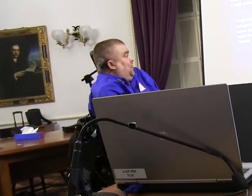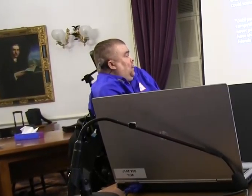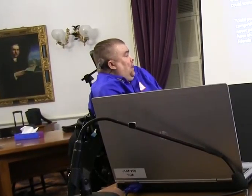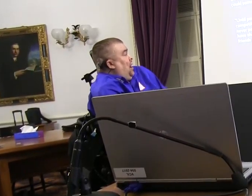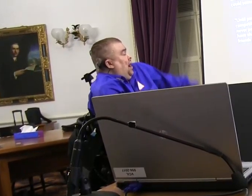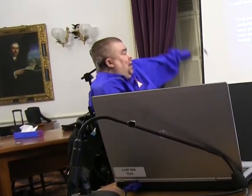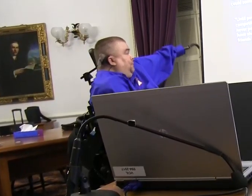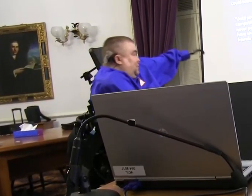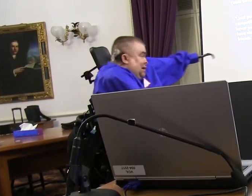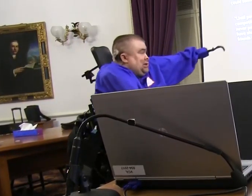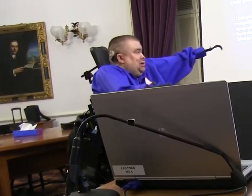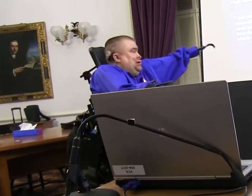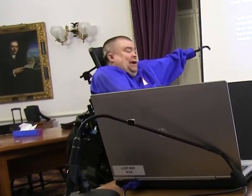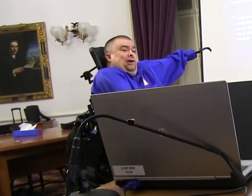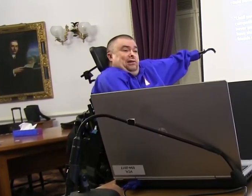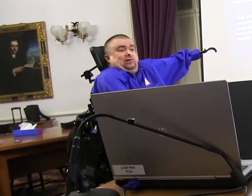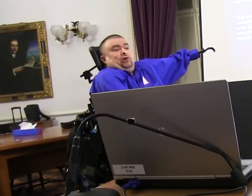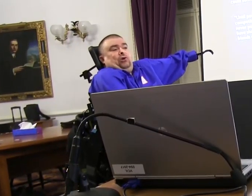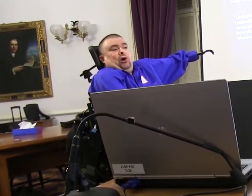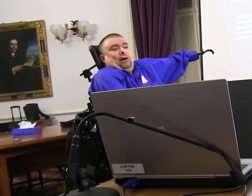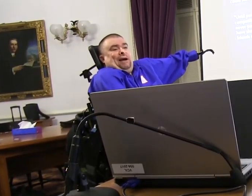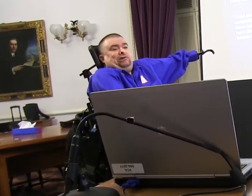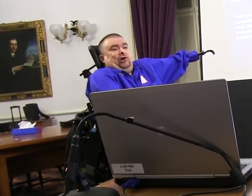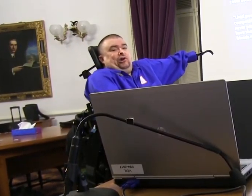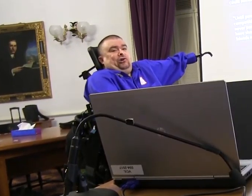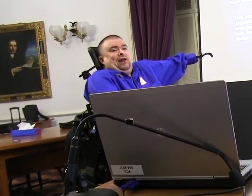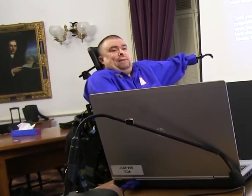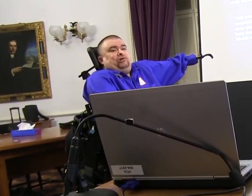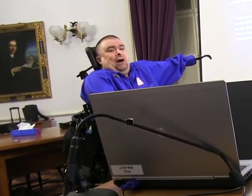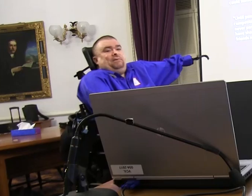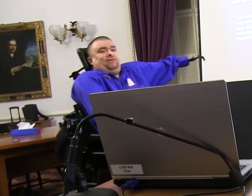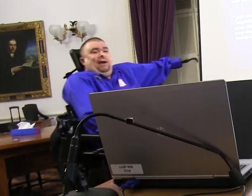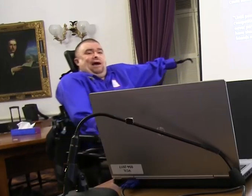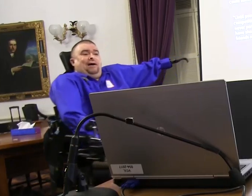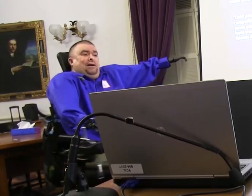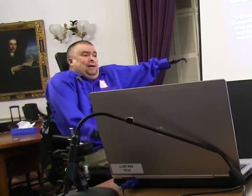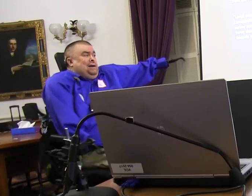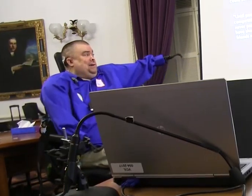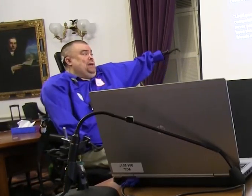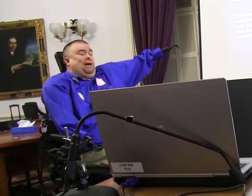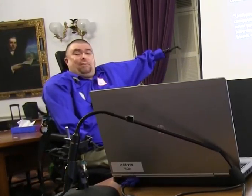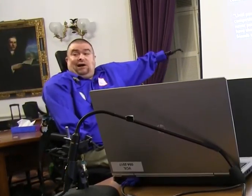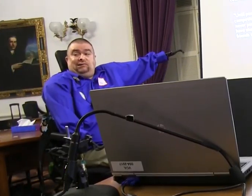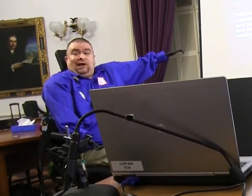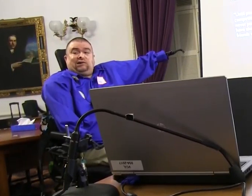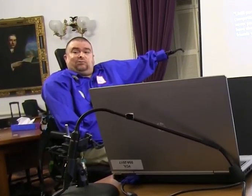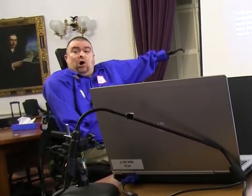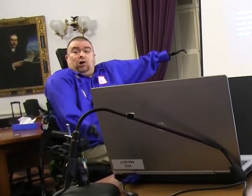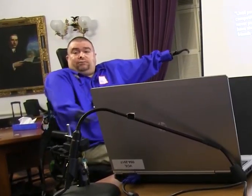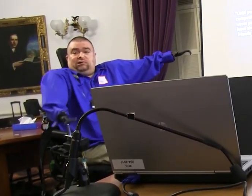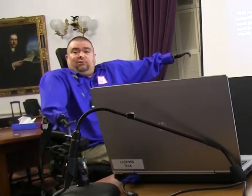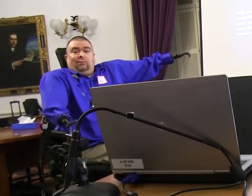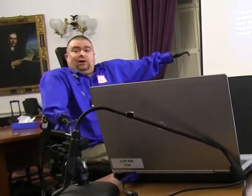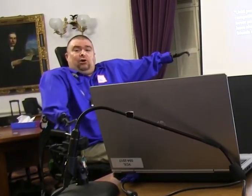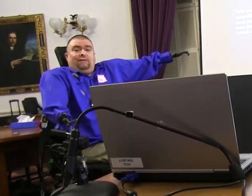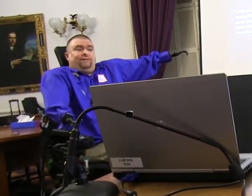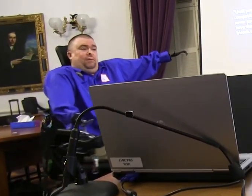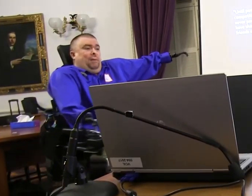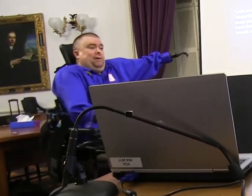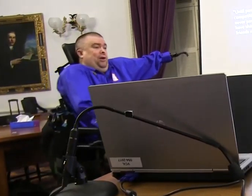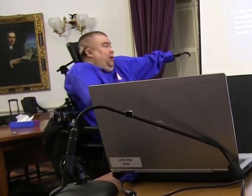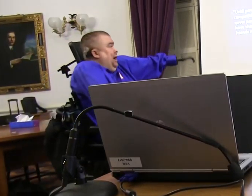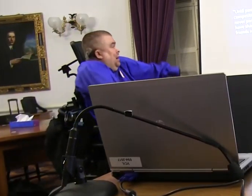done this sucking this third goal I'm actually gonna do a game drop is for may have seemed an abiding Zach small so we might